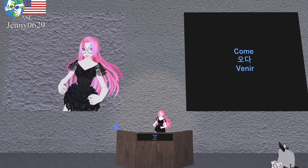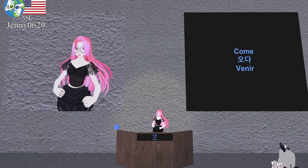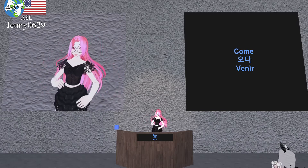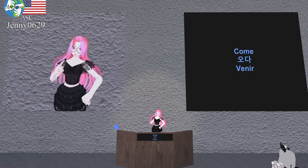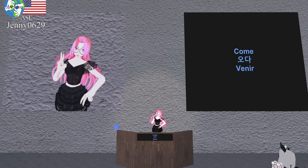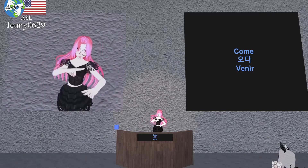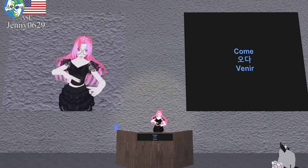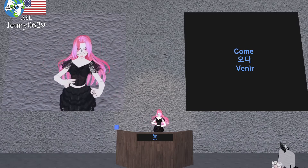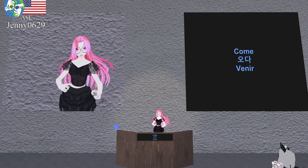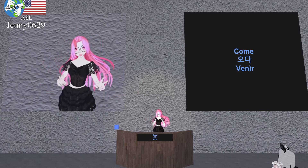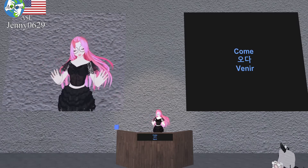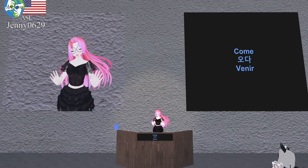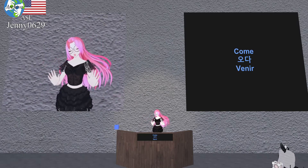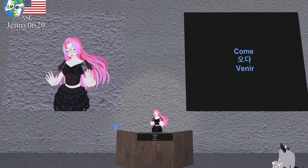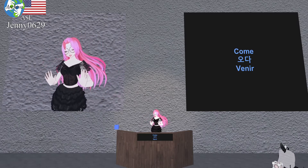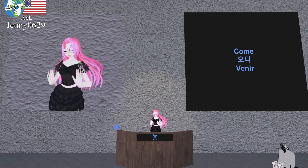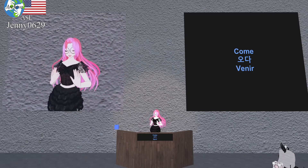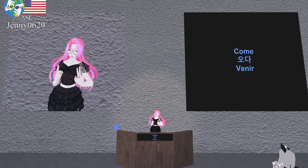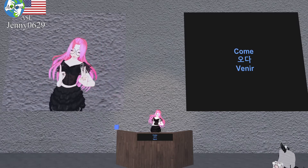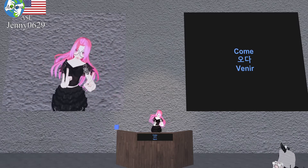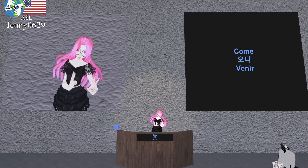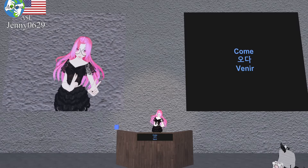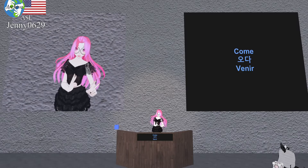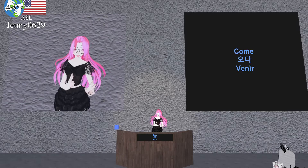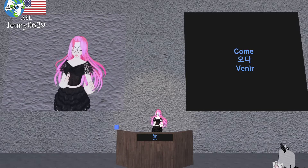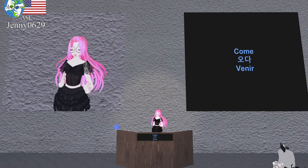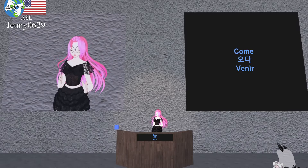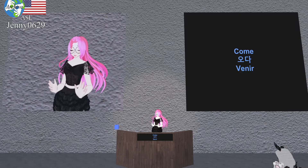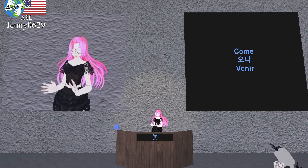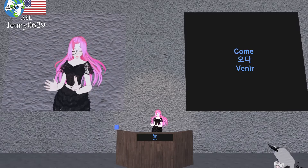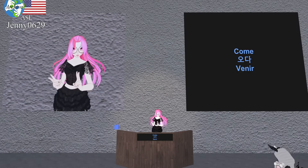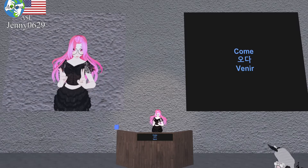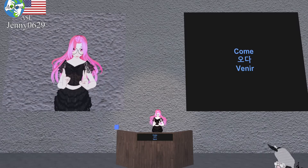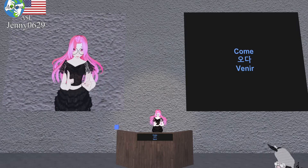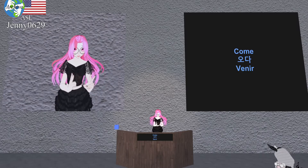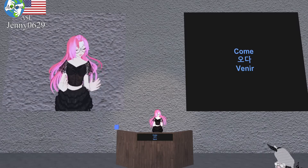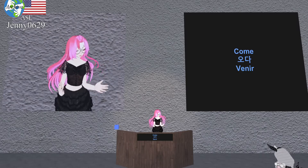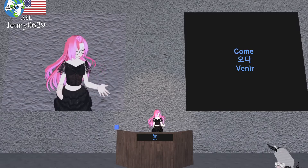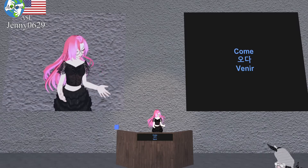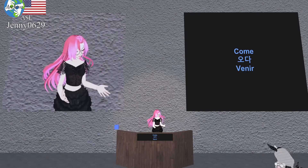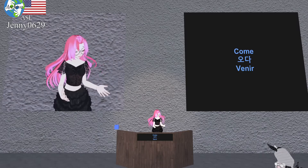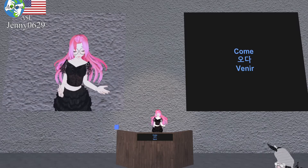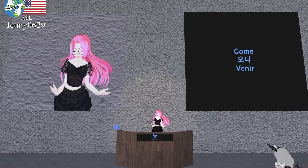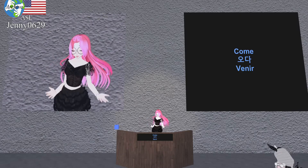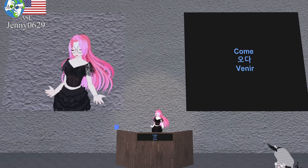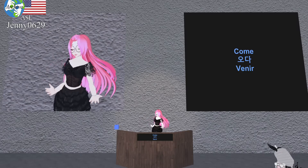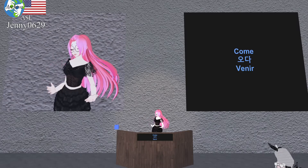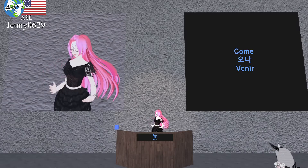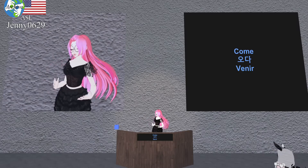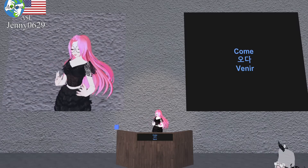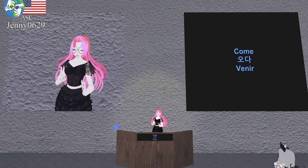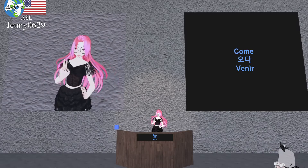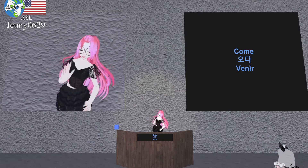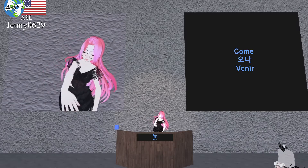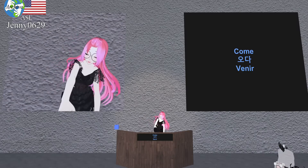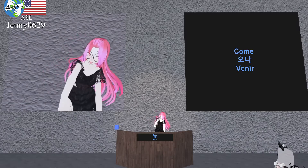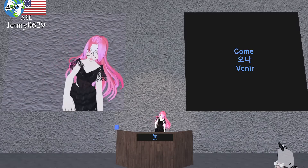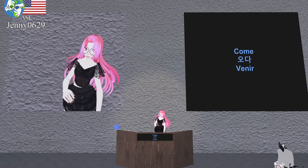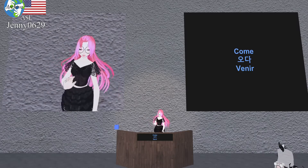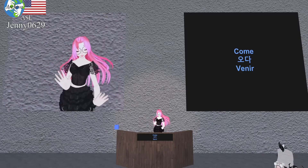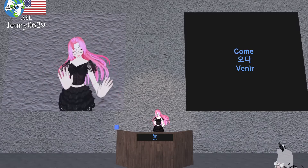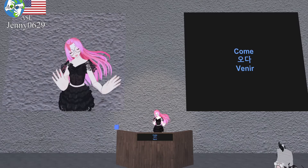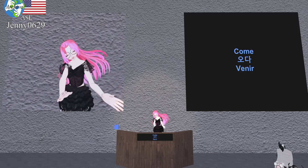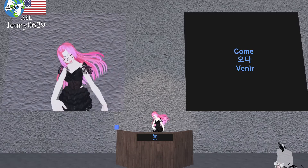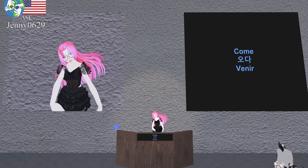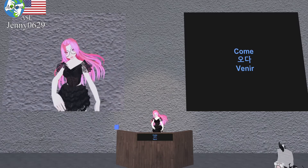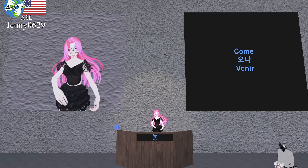stomp around and take away your fun. We say these for a reason and for respect. So if somebody kind